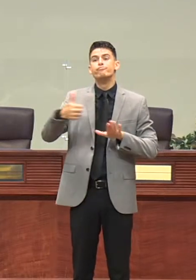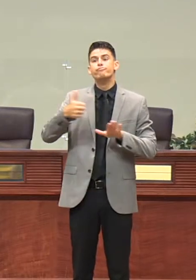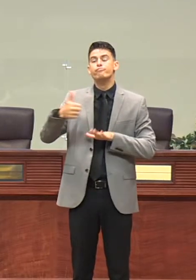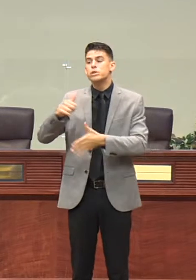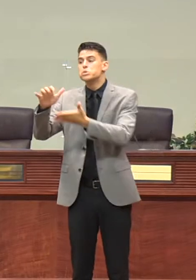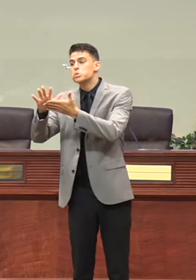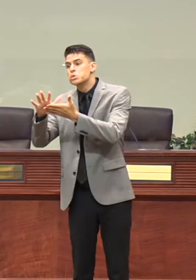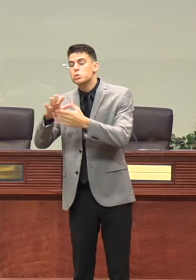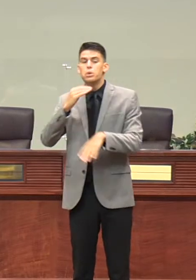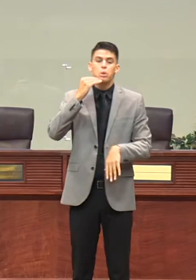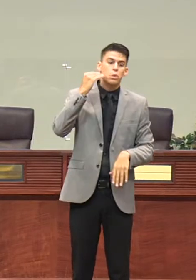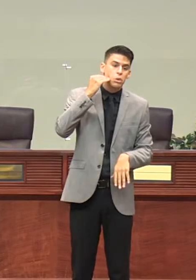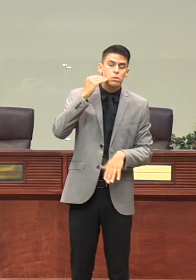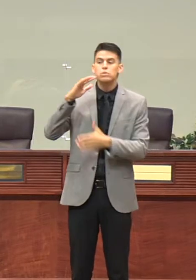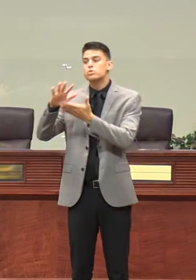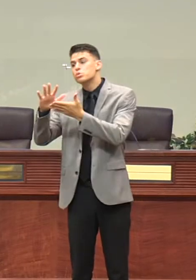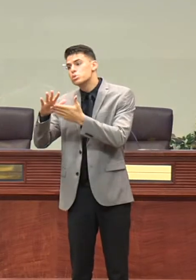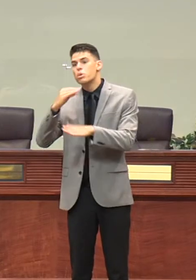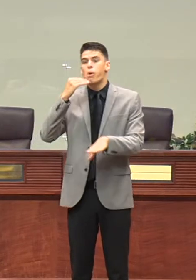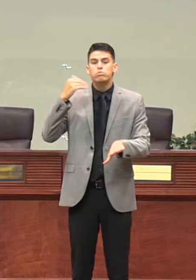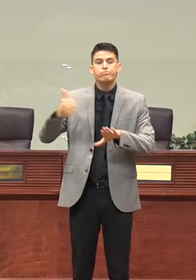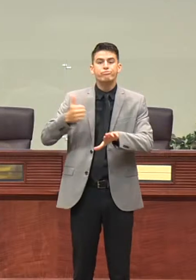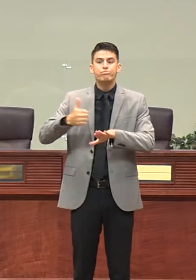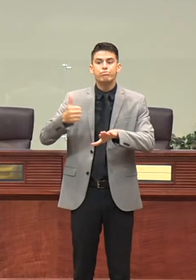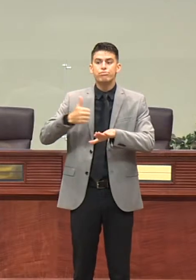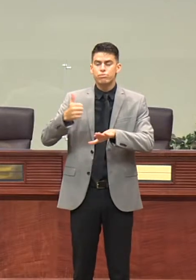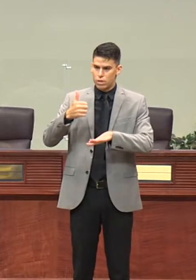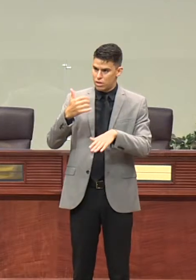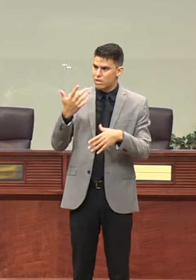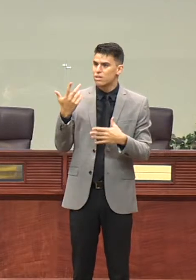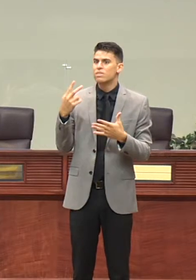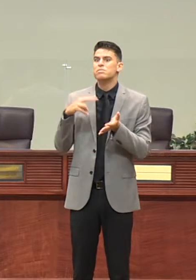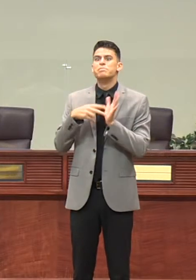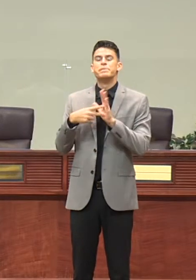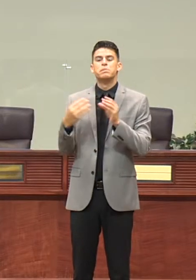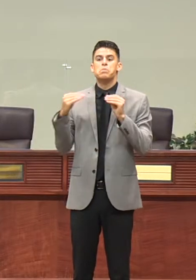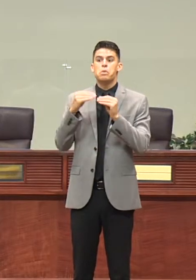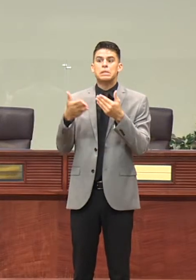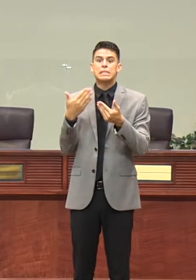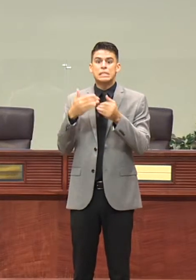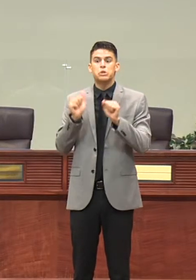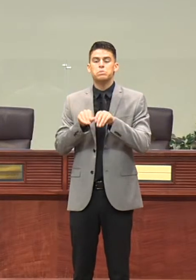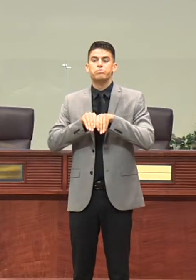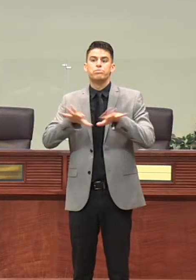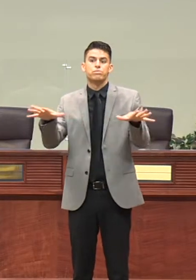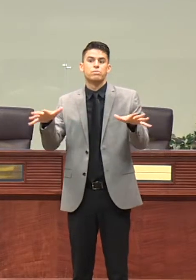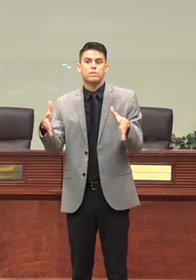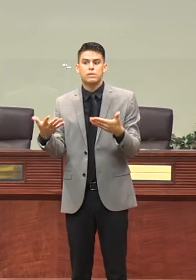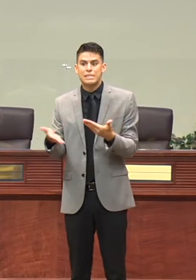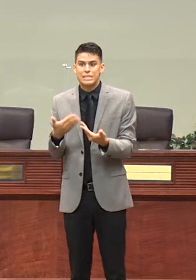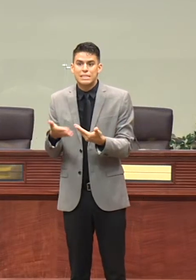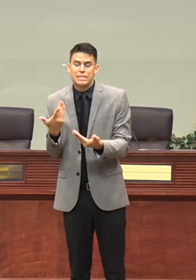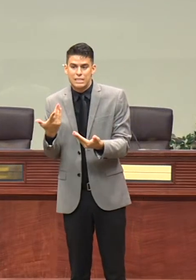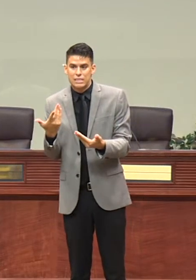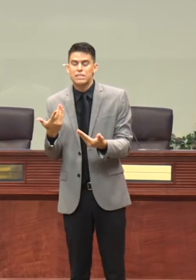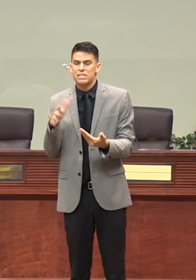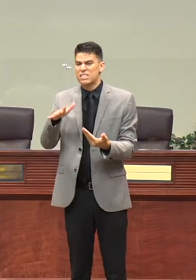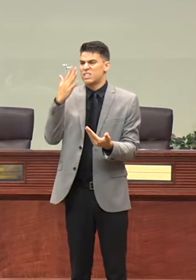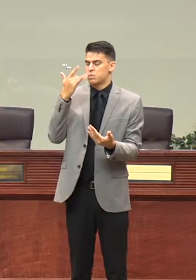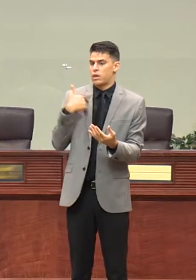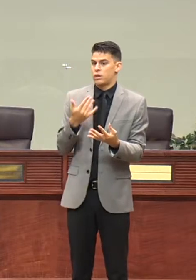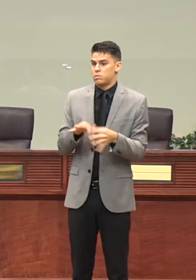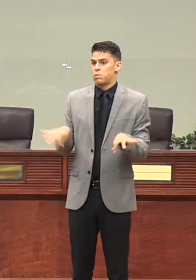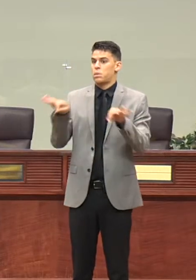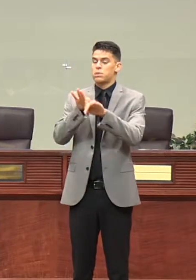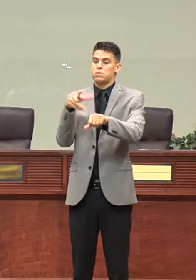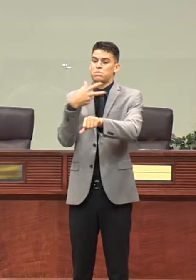all time, from a very crowded environment to a very small environment where we in many cases have multi-generational